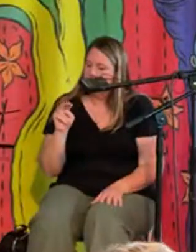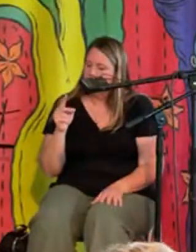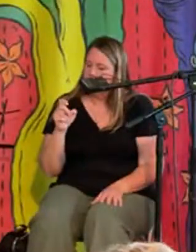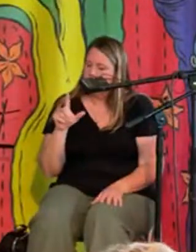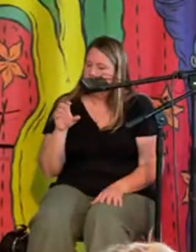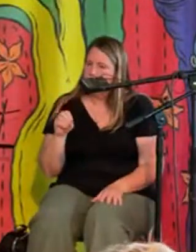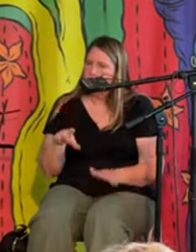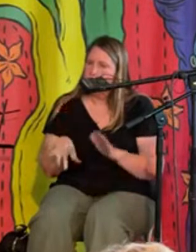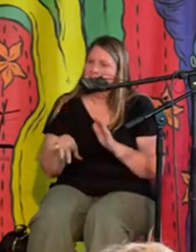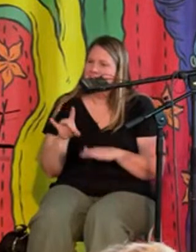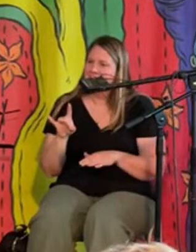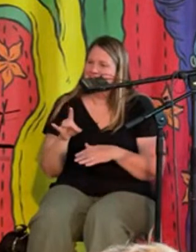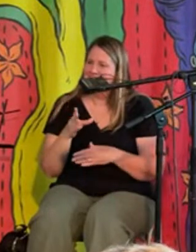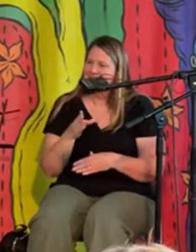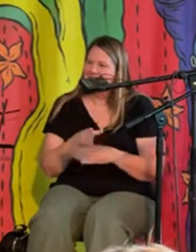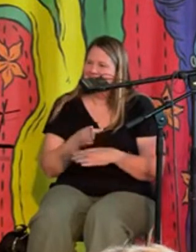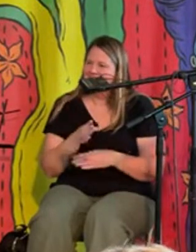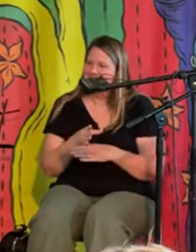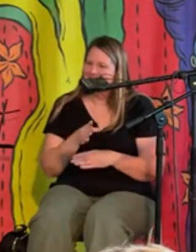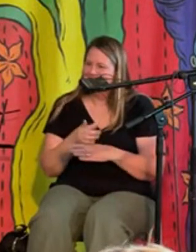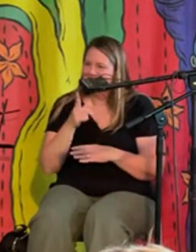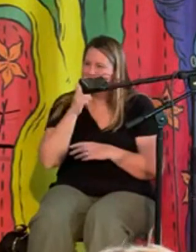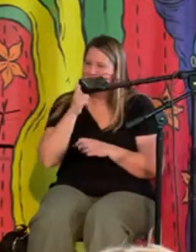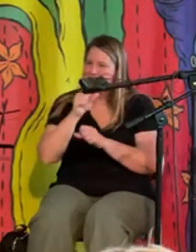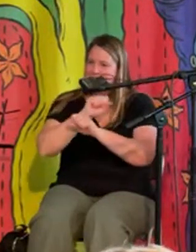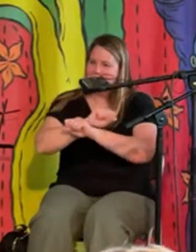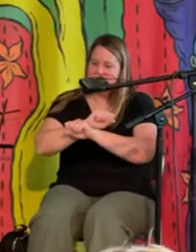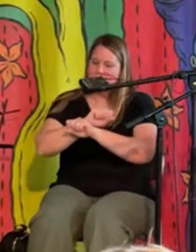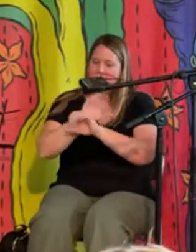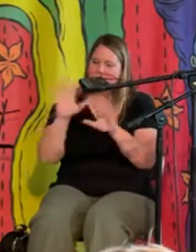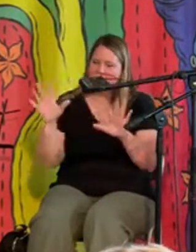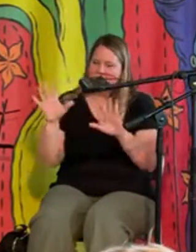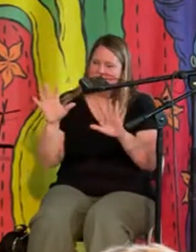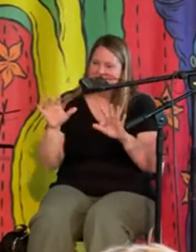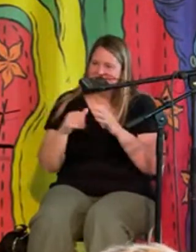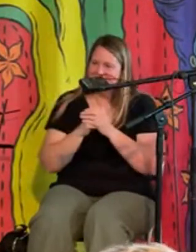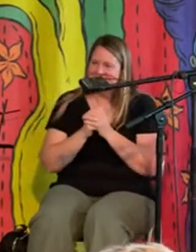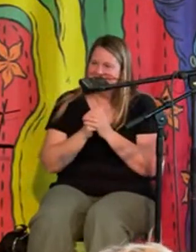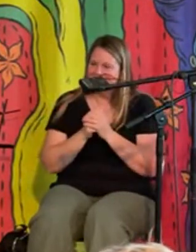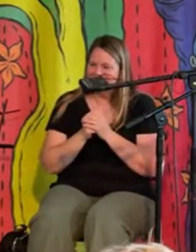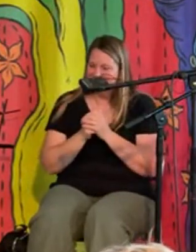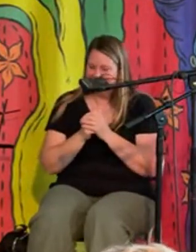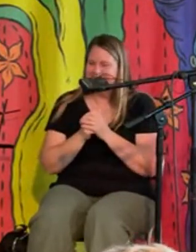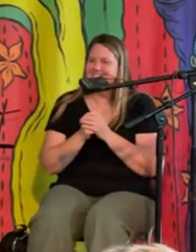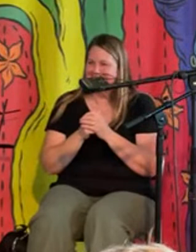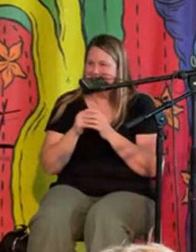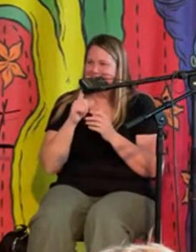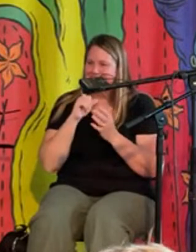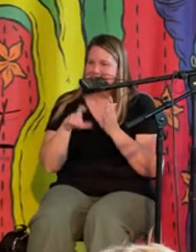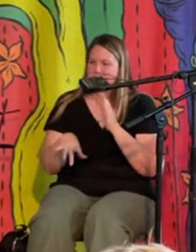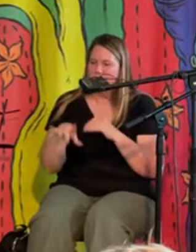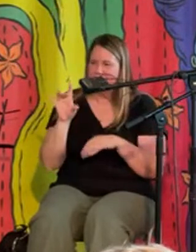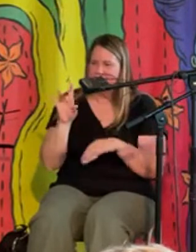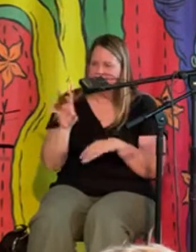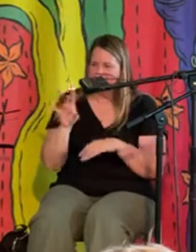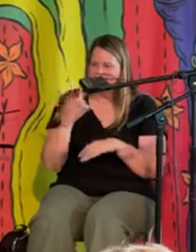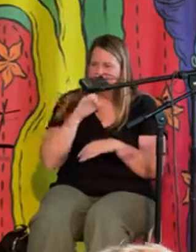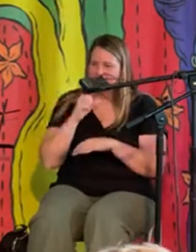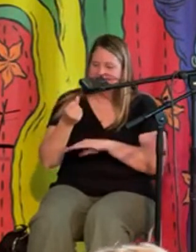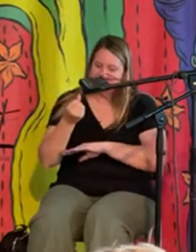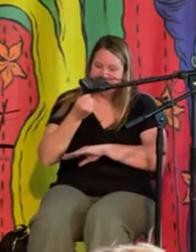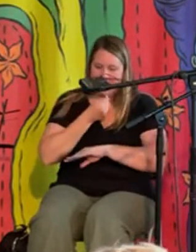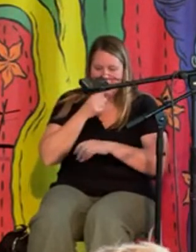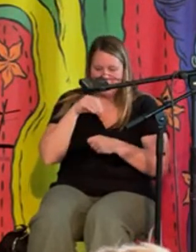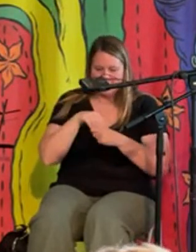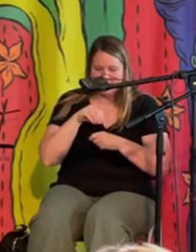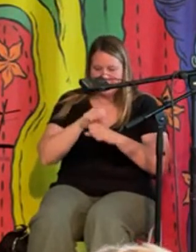medium. Is it wood? Is it marble? Is it iron? Then, okay, he settled down on marble, and he needs to find a David inside that